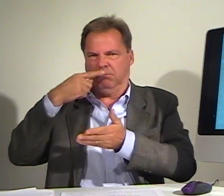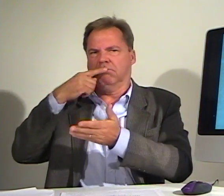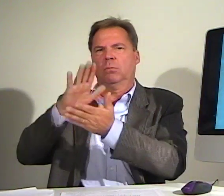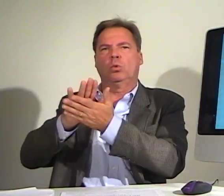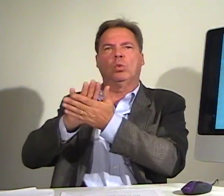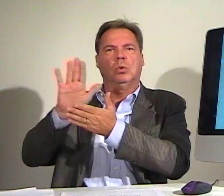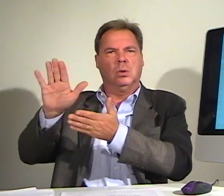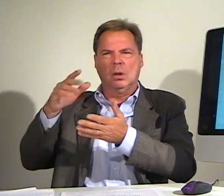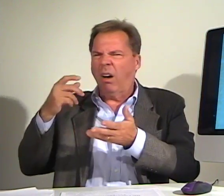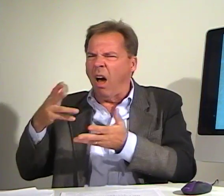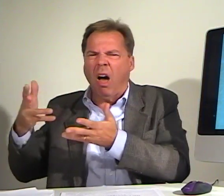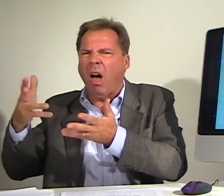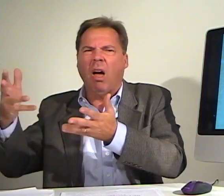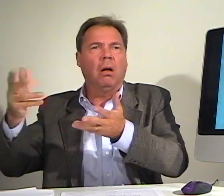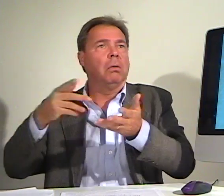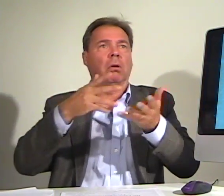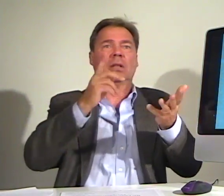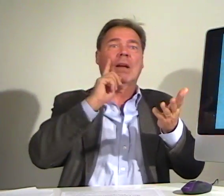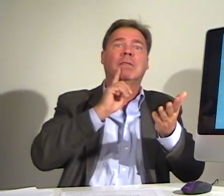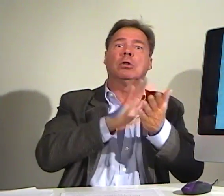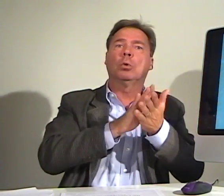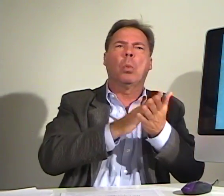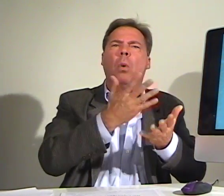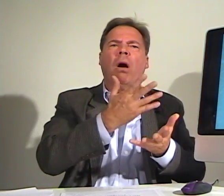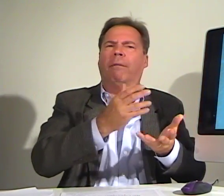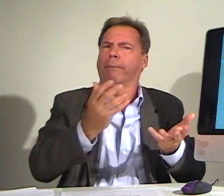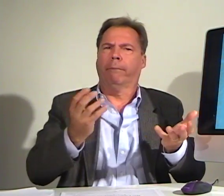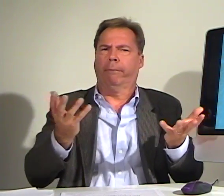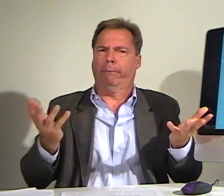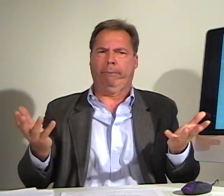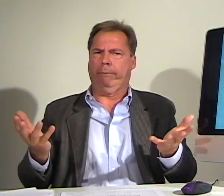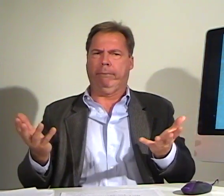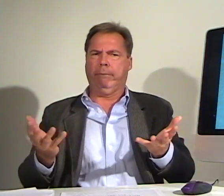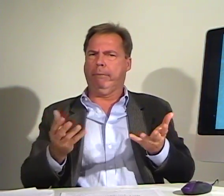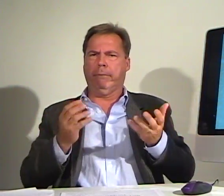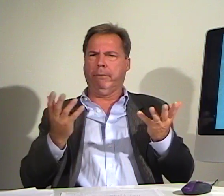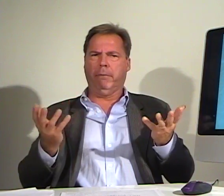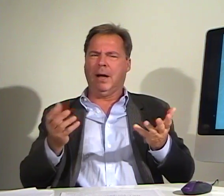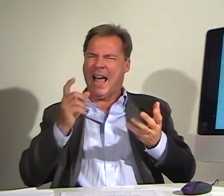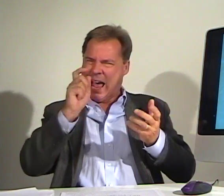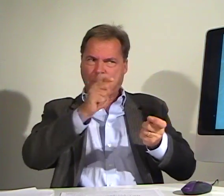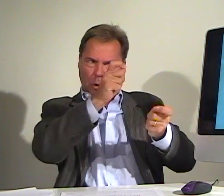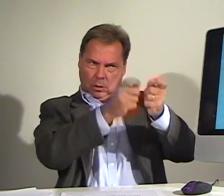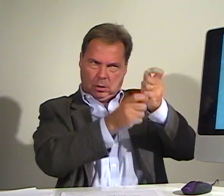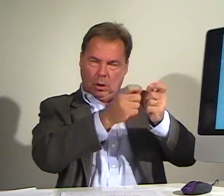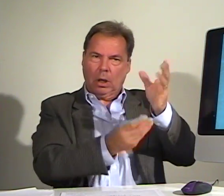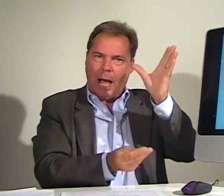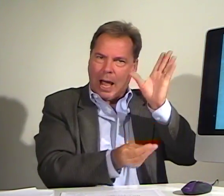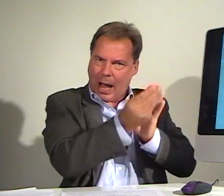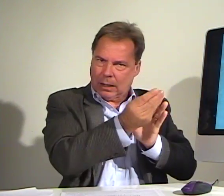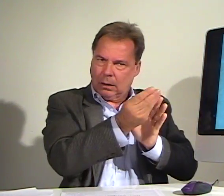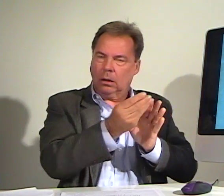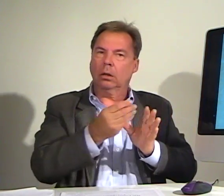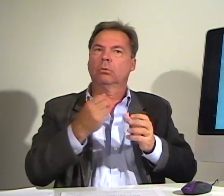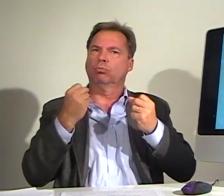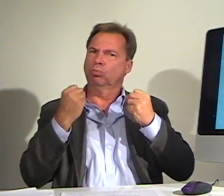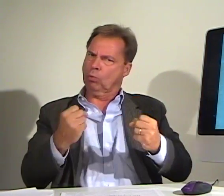difficult for deaf students to learn how to read based on phonology and sound-based. So it's been very difficult, and now we need to make